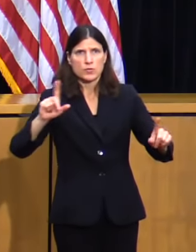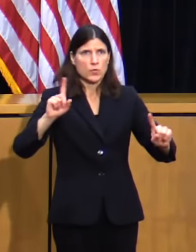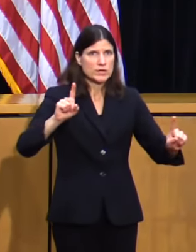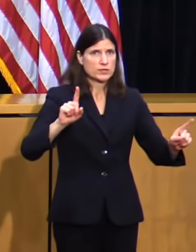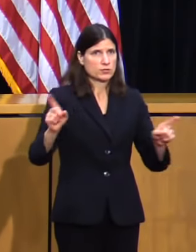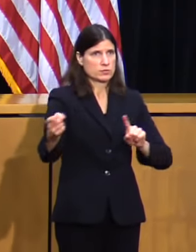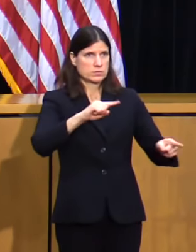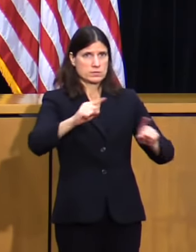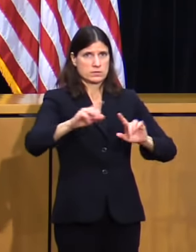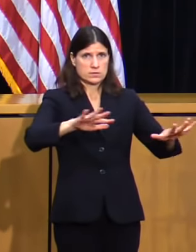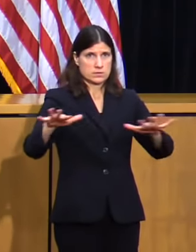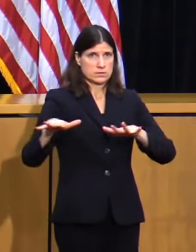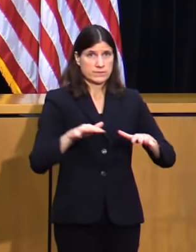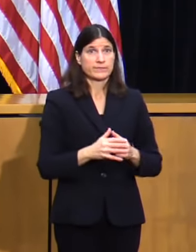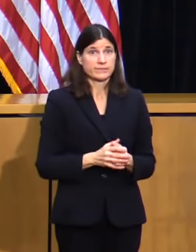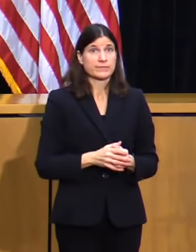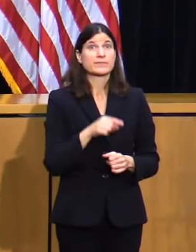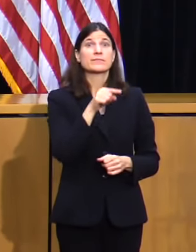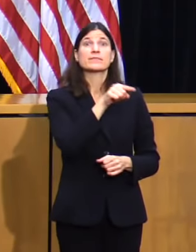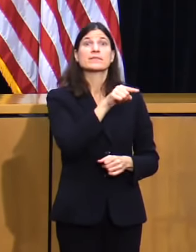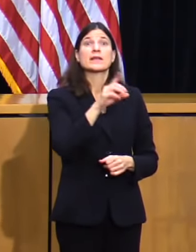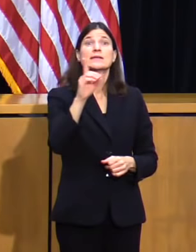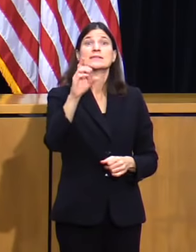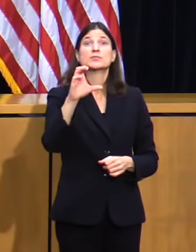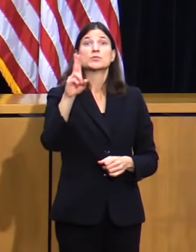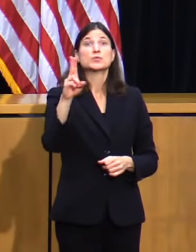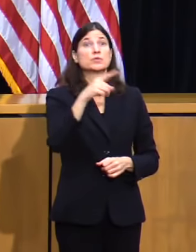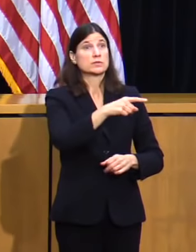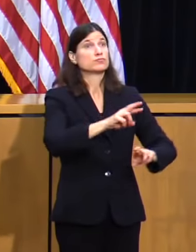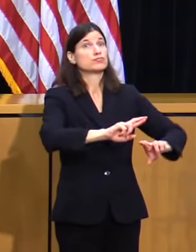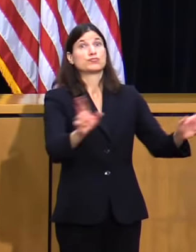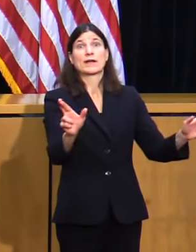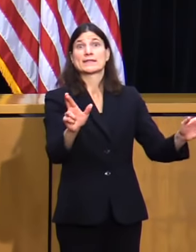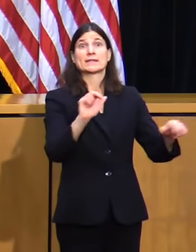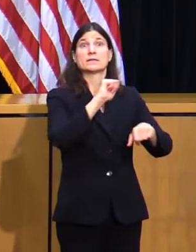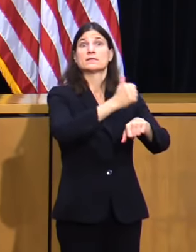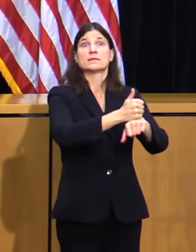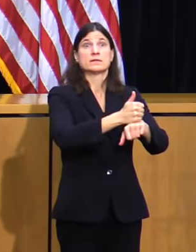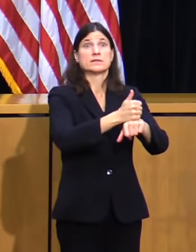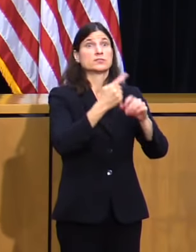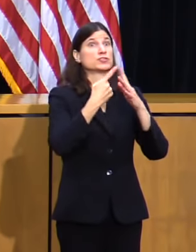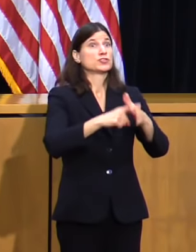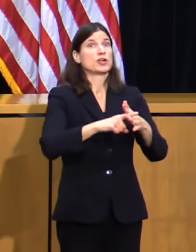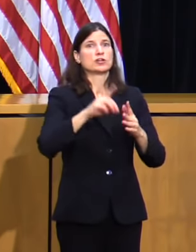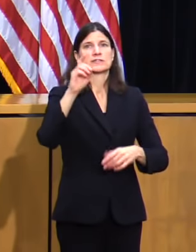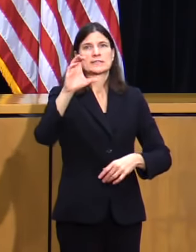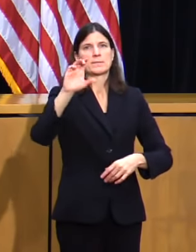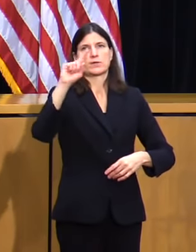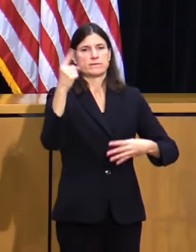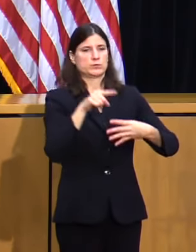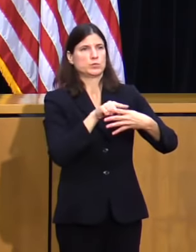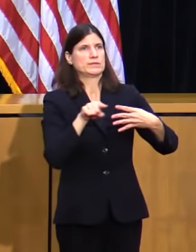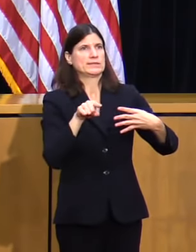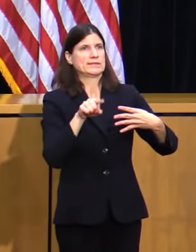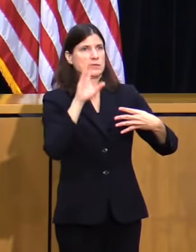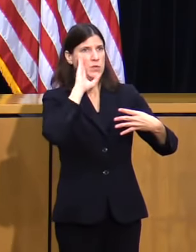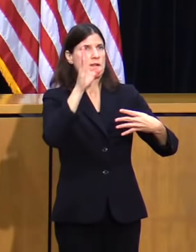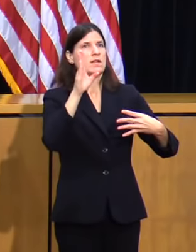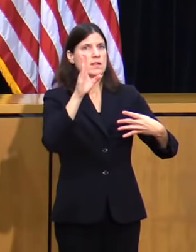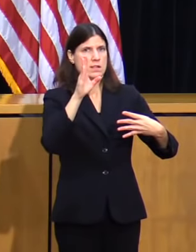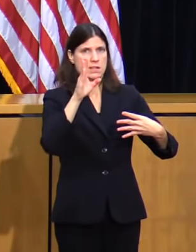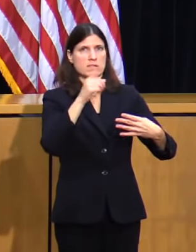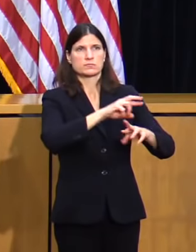ready to accept patients during the first week in December. As mentioned, we also continue evaluating other locations for field